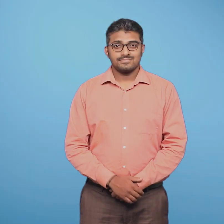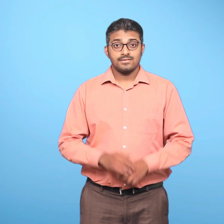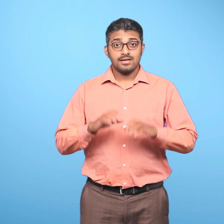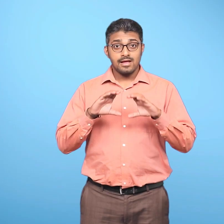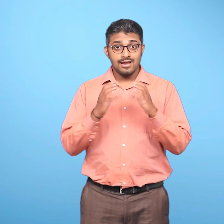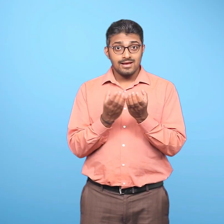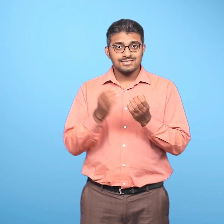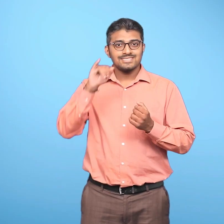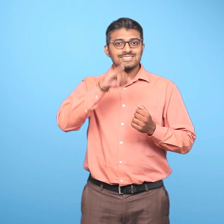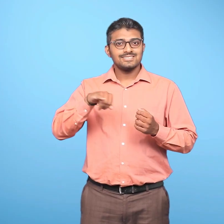Class 6,